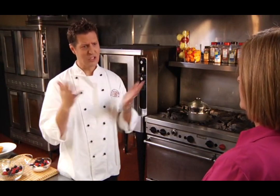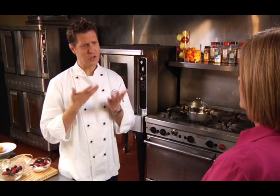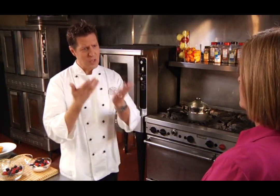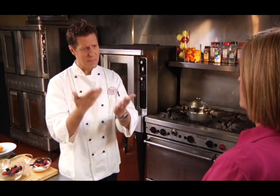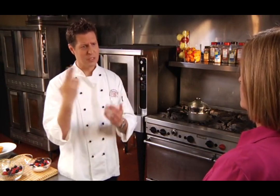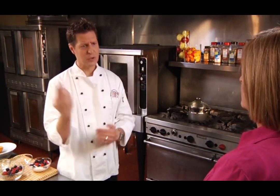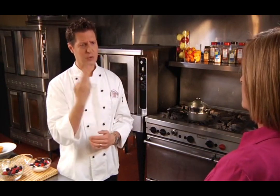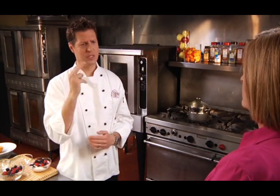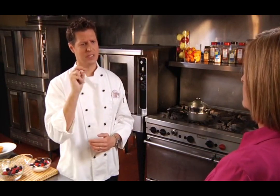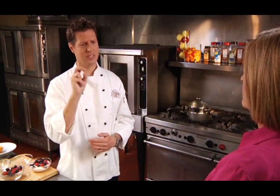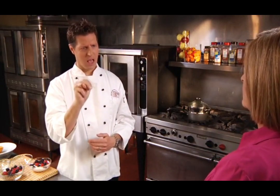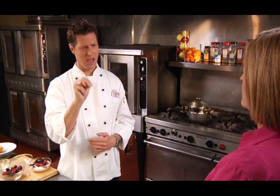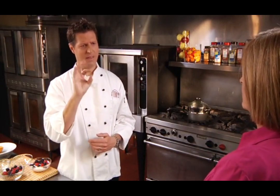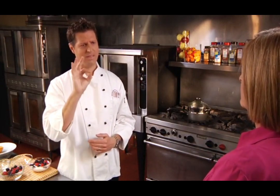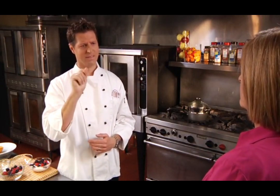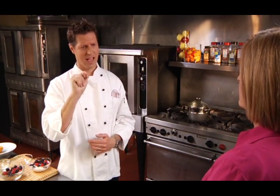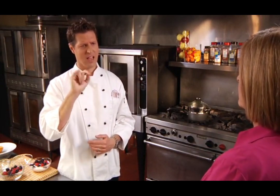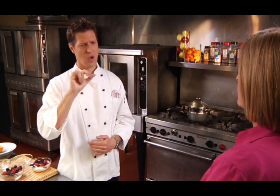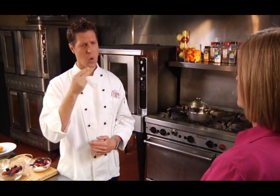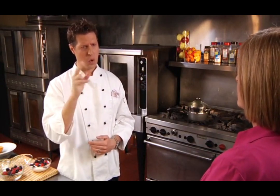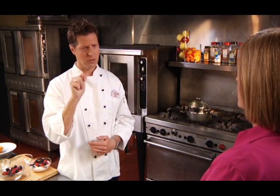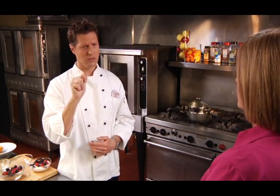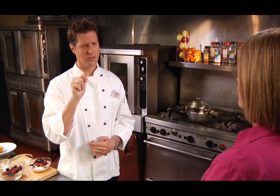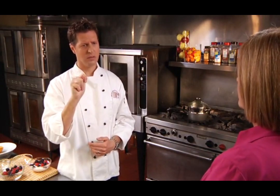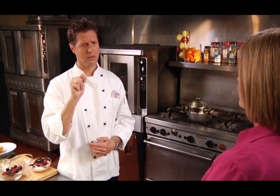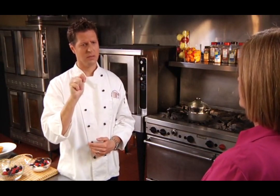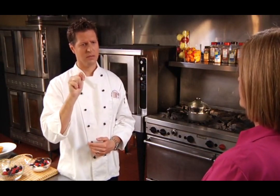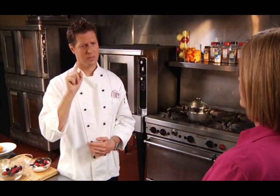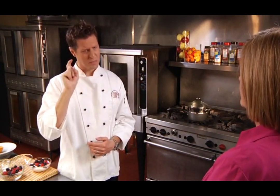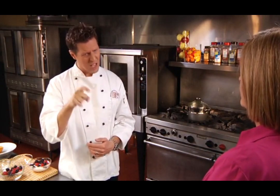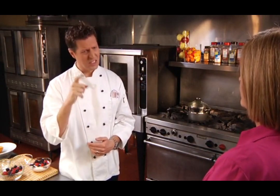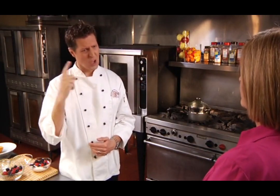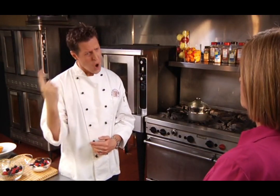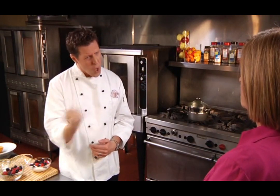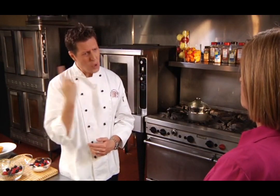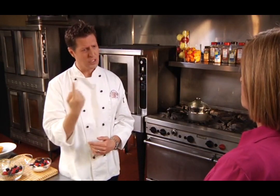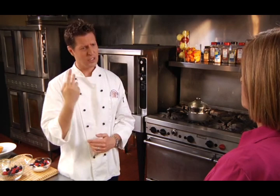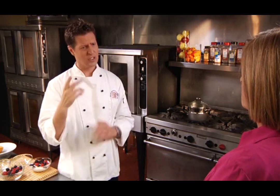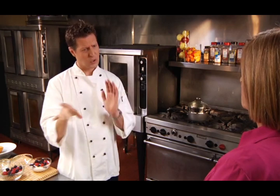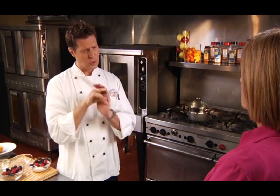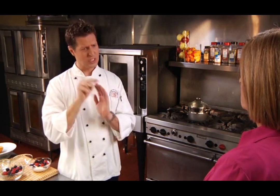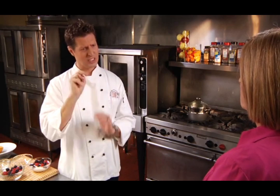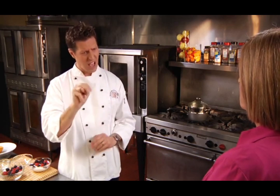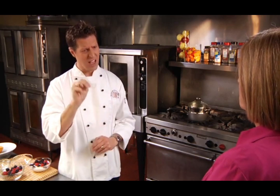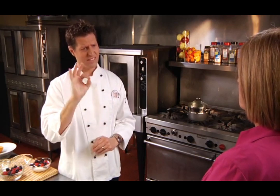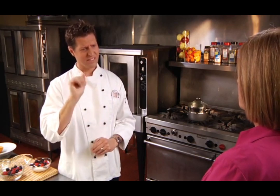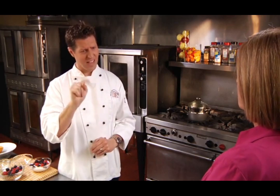Earlier, you recommended that we use non-fat yogurt. Do you always have to choose non-fat yogurt?